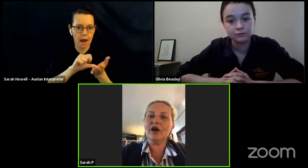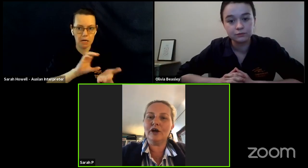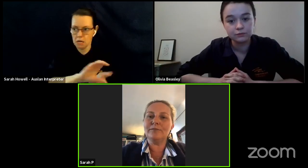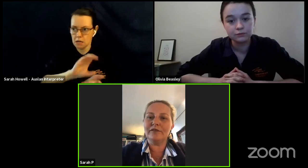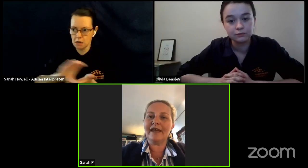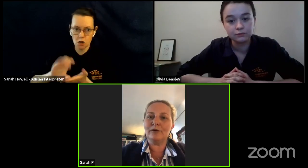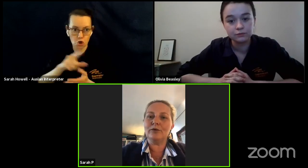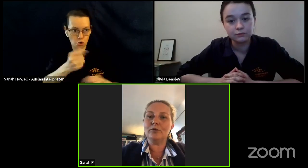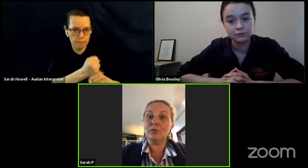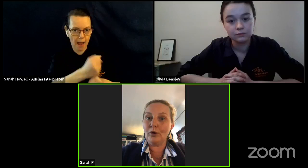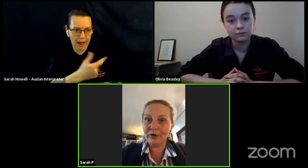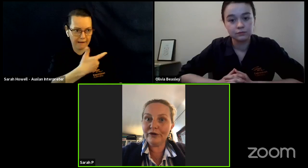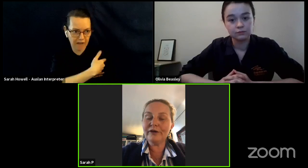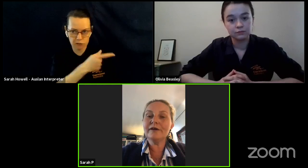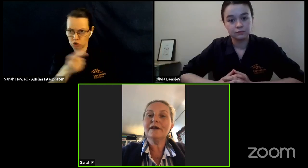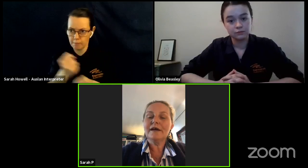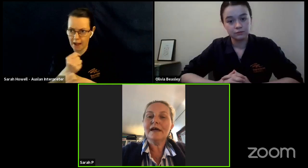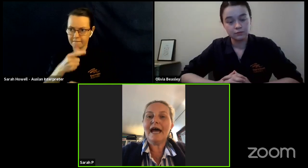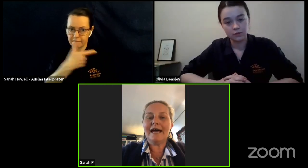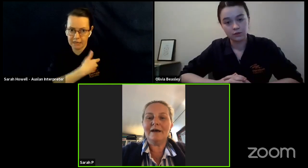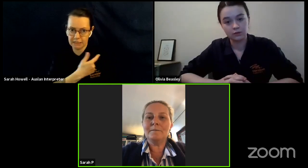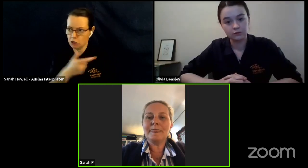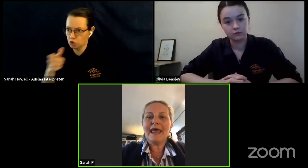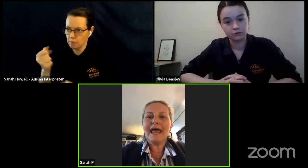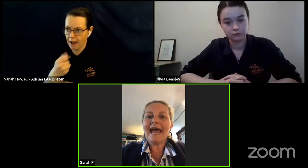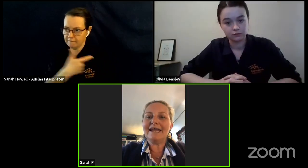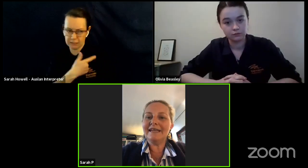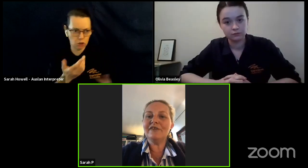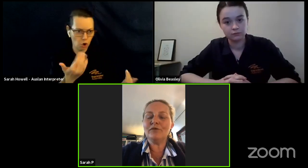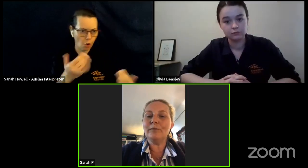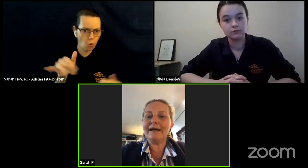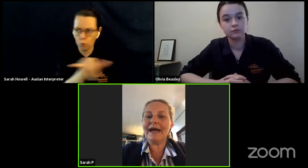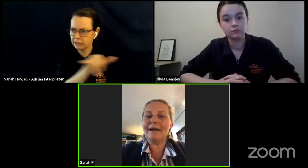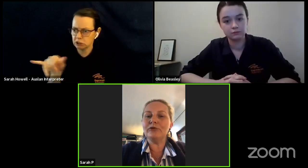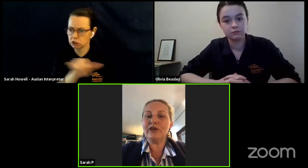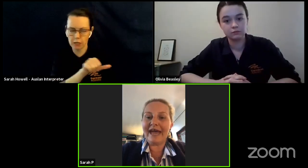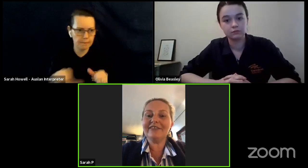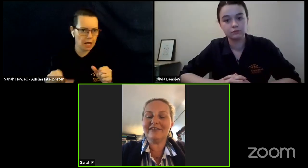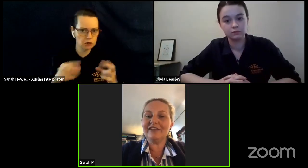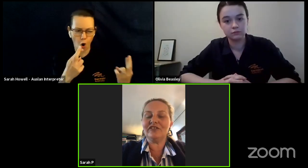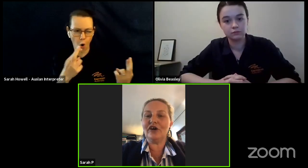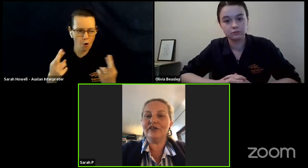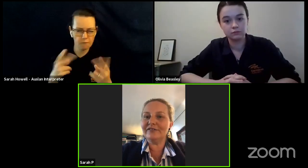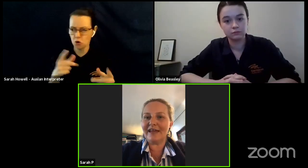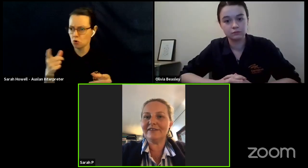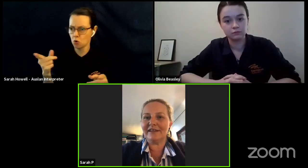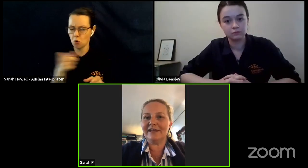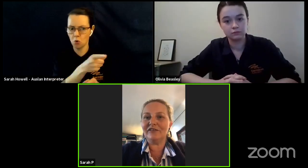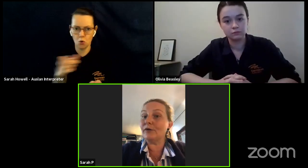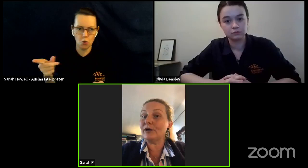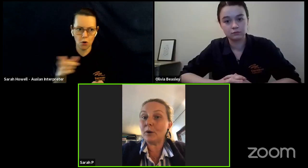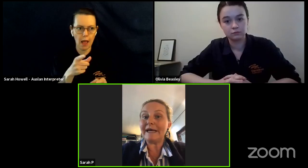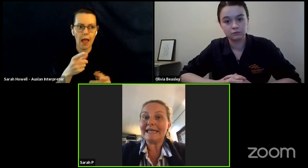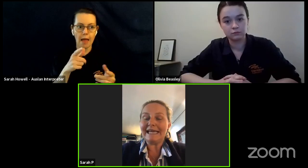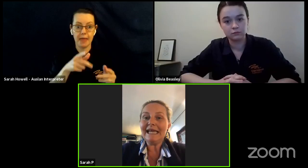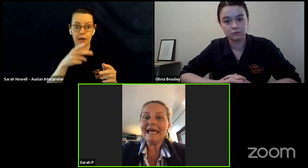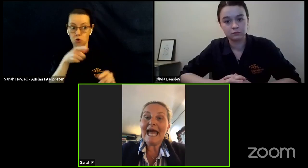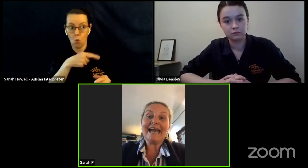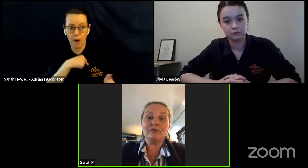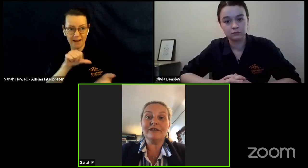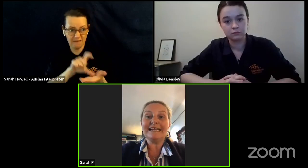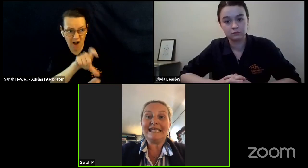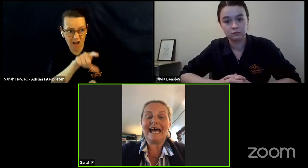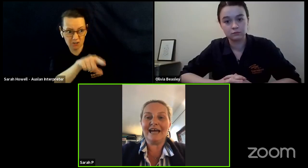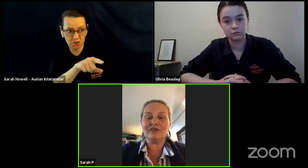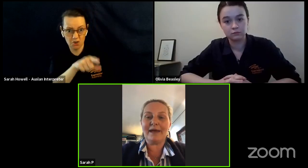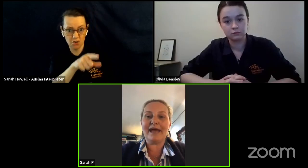vaccines in hope that they would work and therefore be able to access those vaccines very quickly and